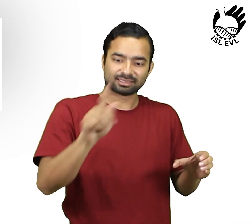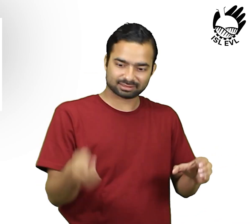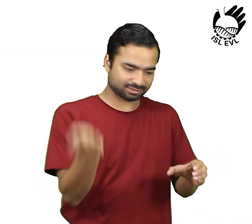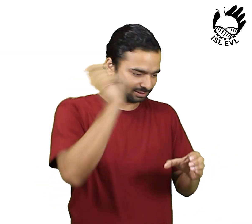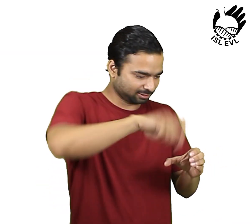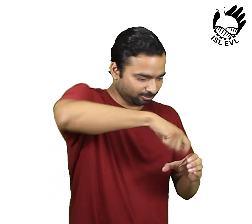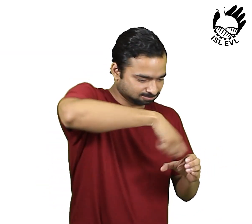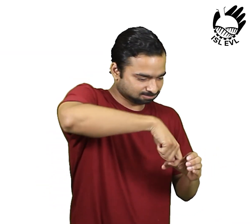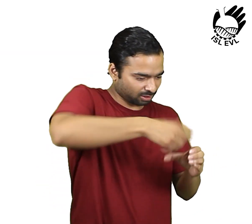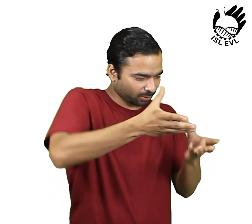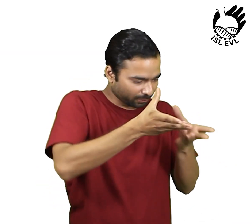alum,